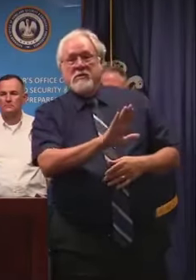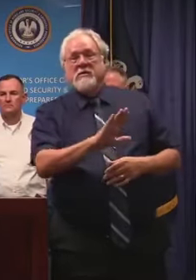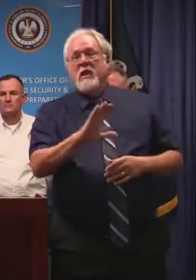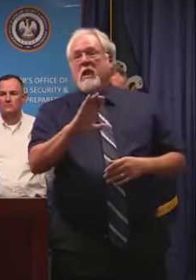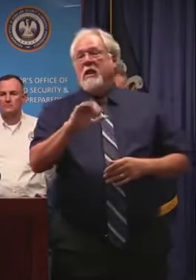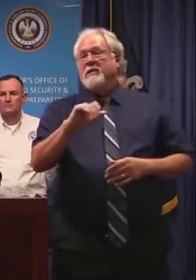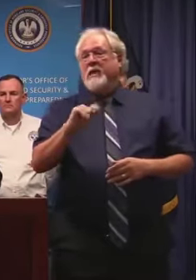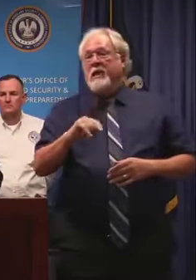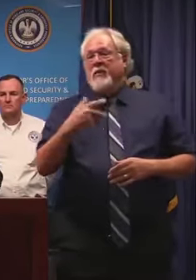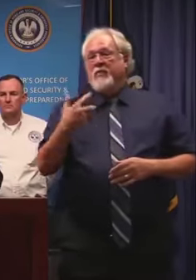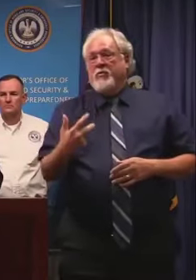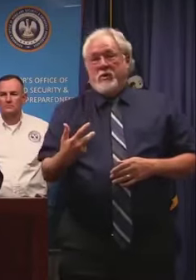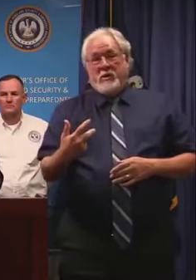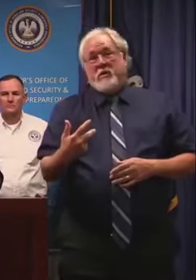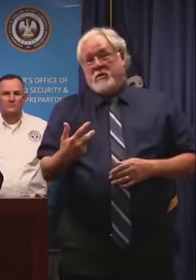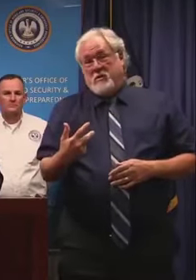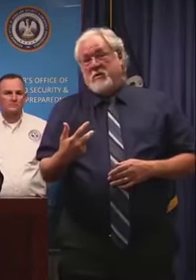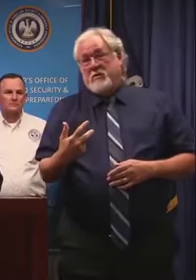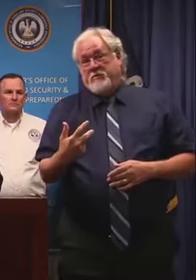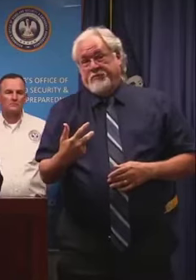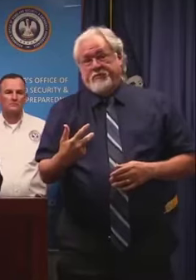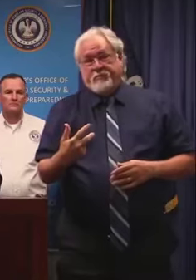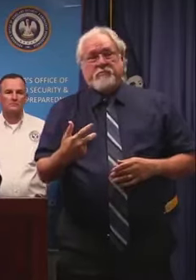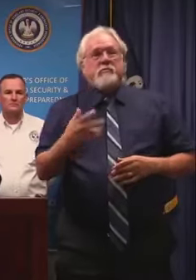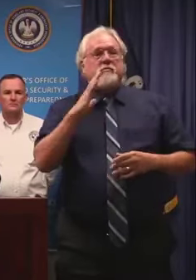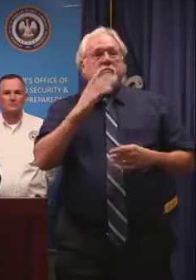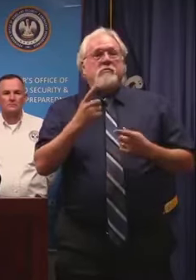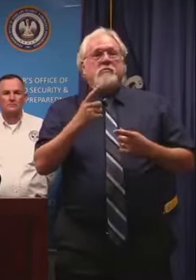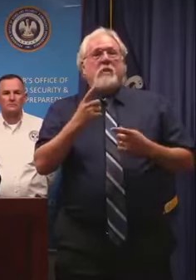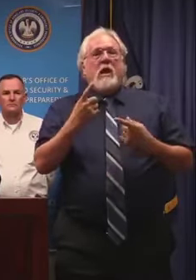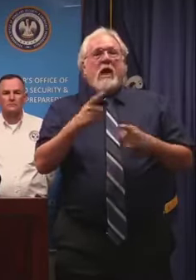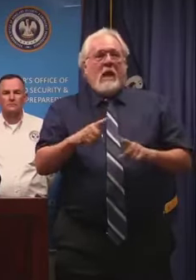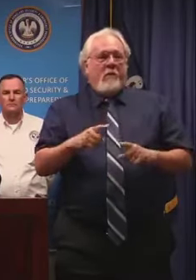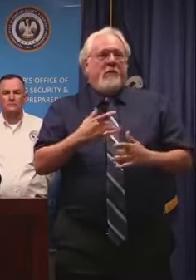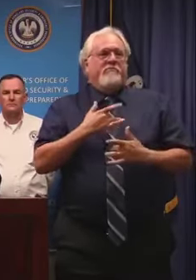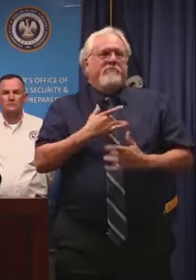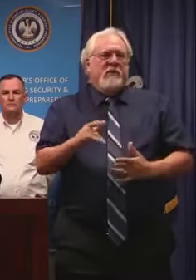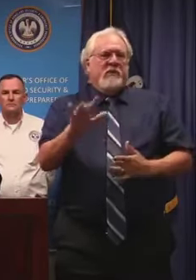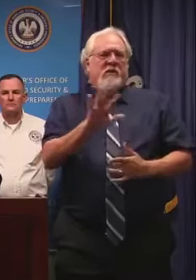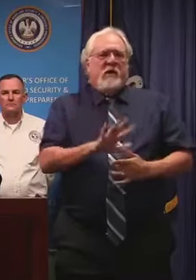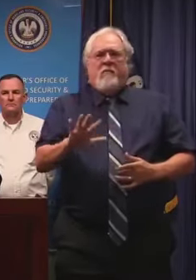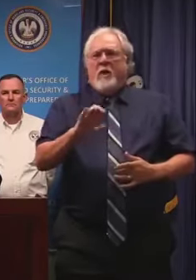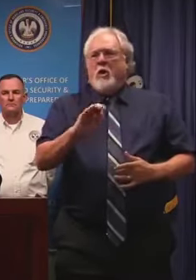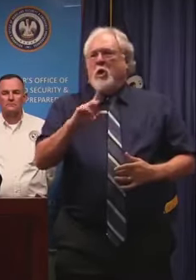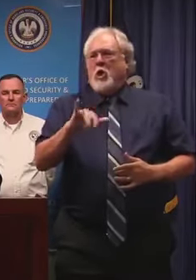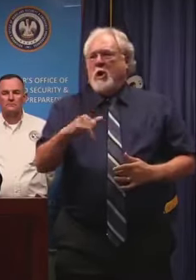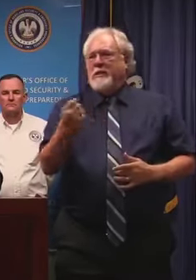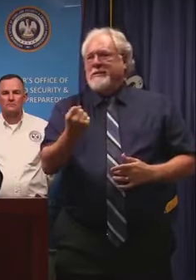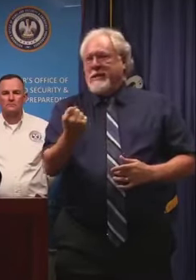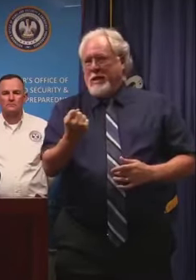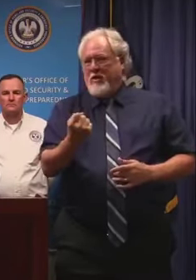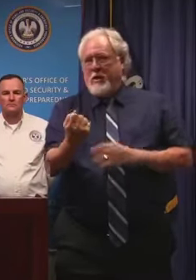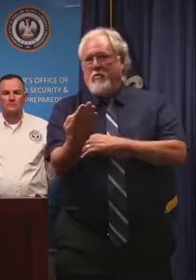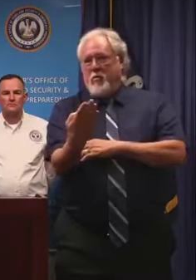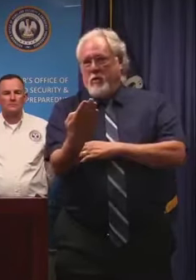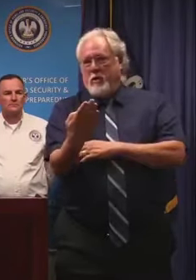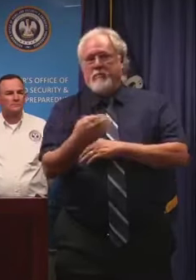Category 3 hurricane. That will happen in all likelihood sometime early on Saturday